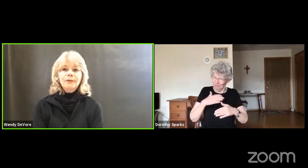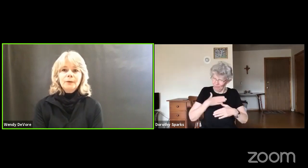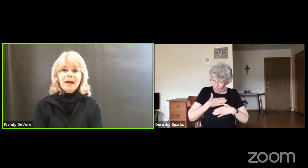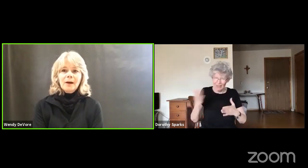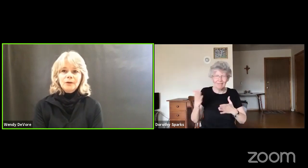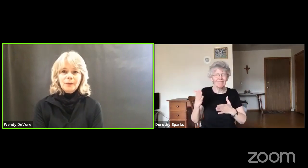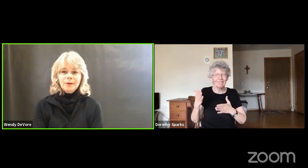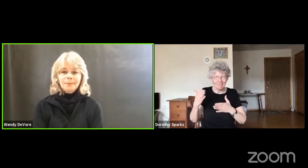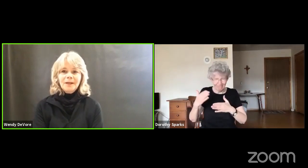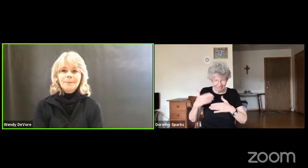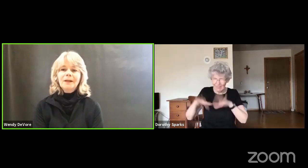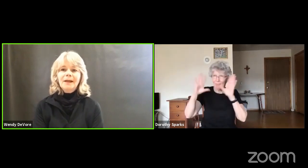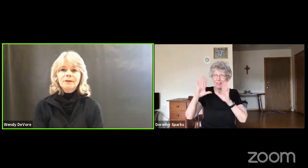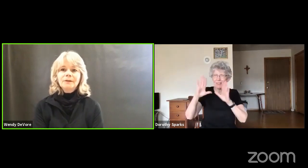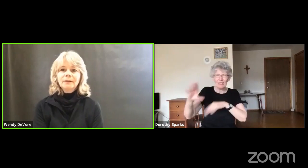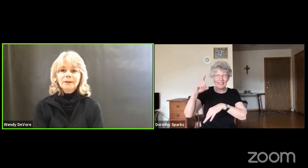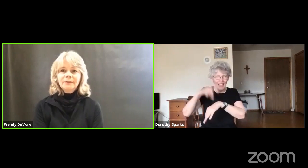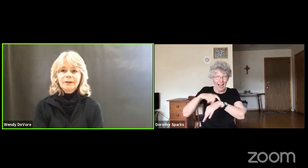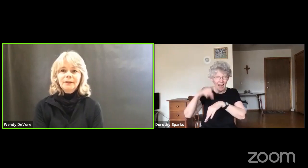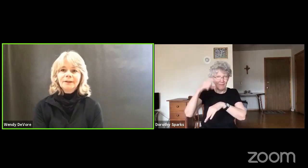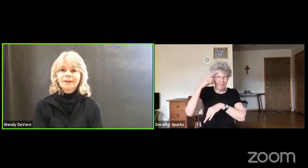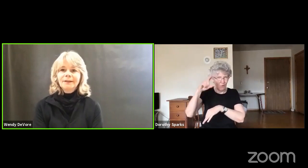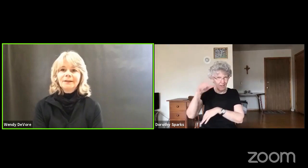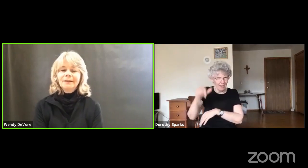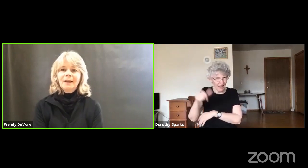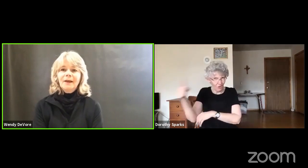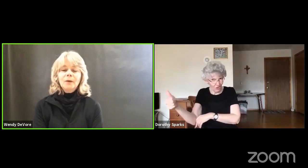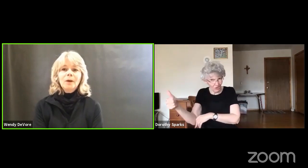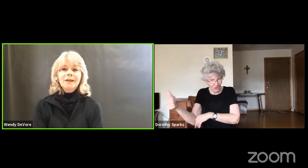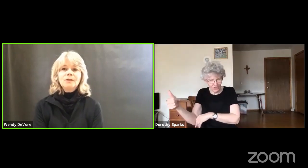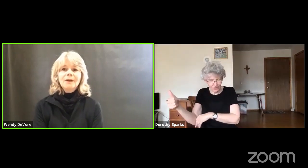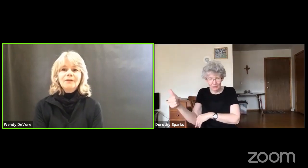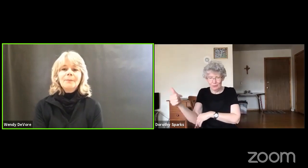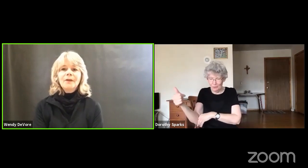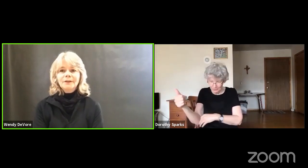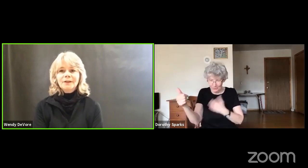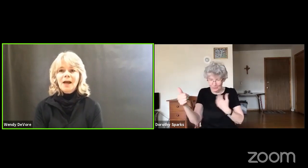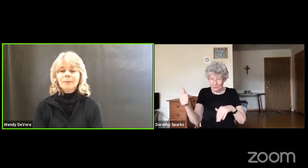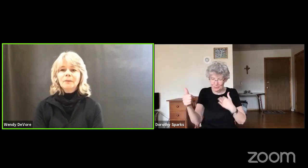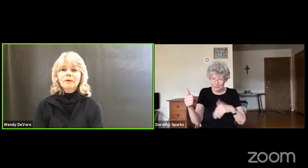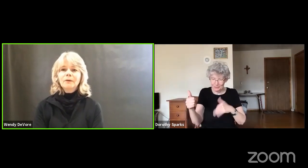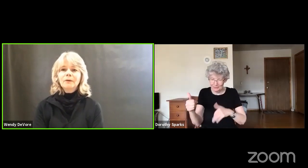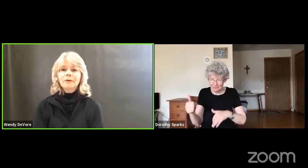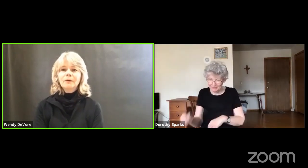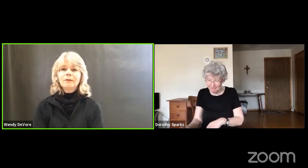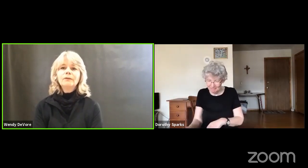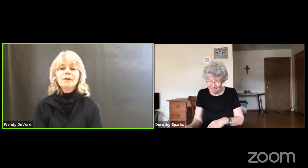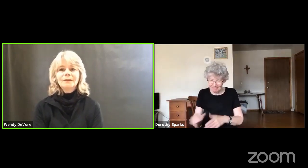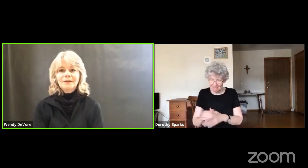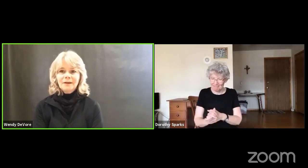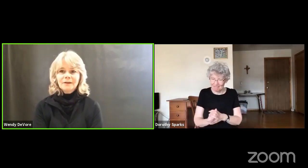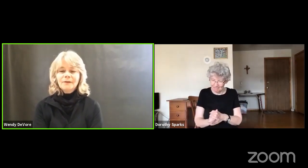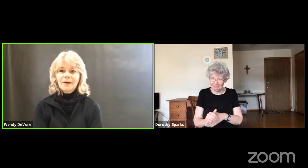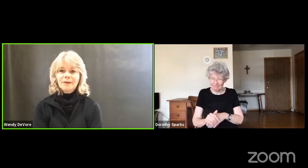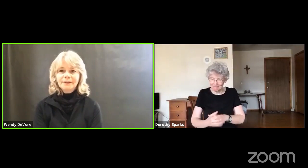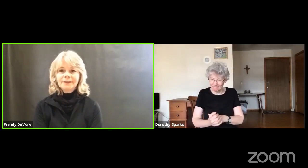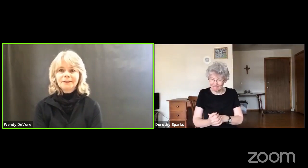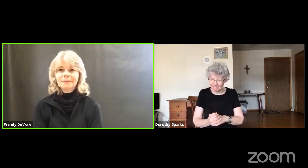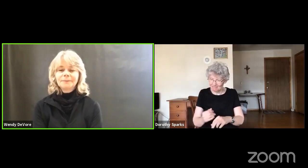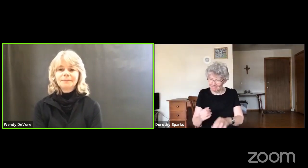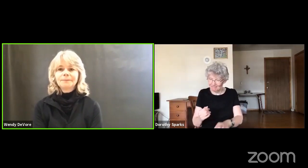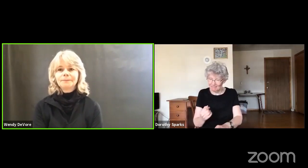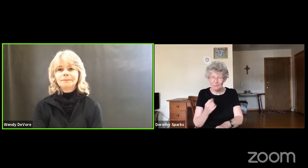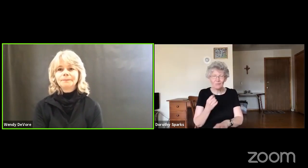bring food out to other people and to deliver, and they're willing to give up their time for the sake of